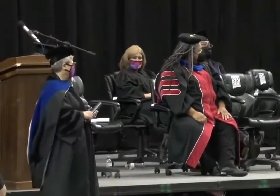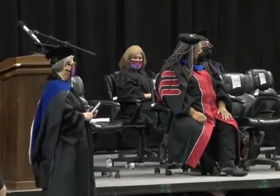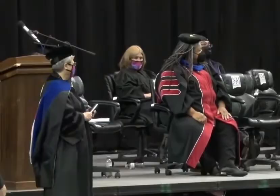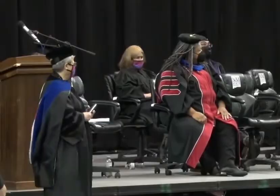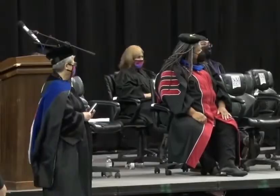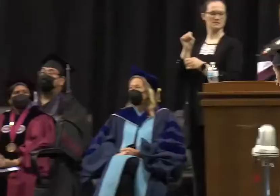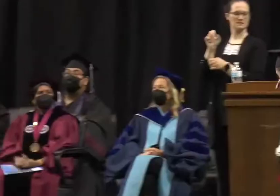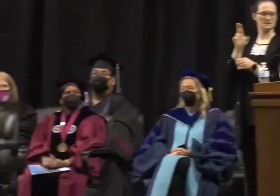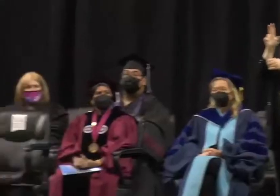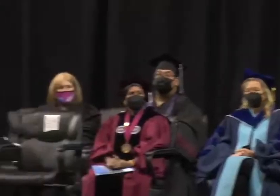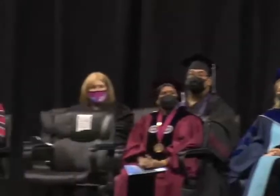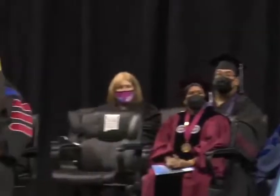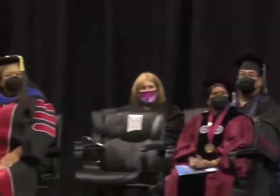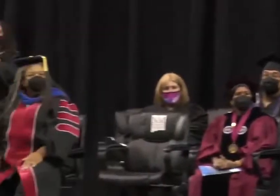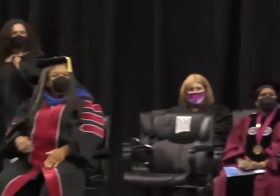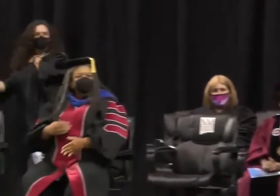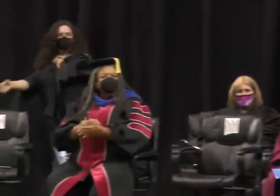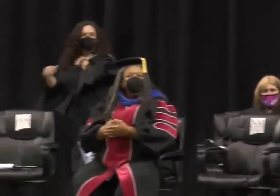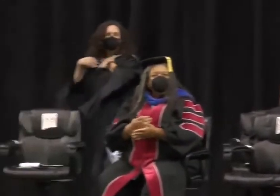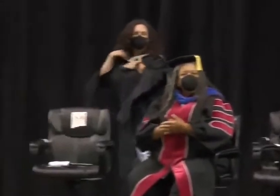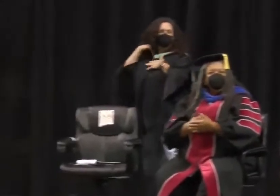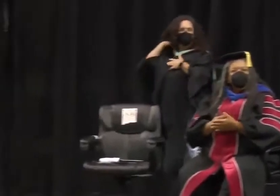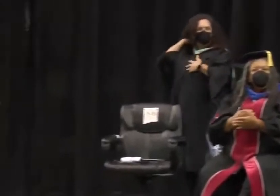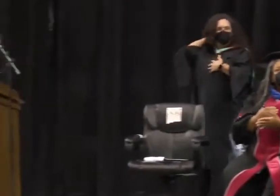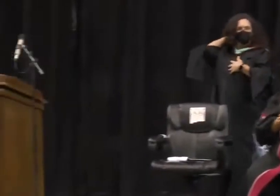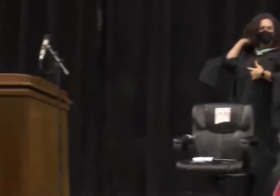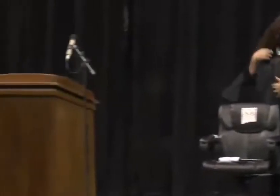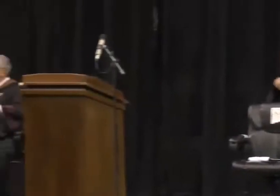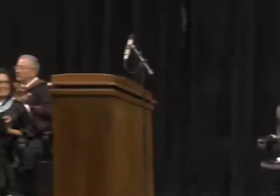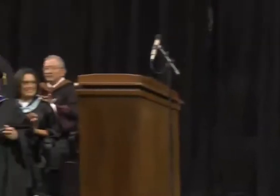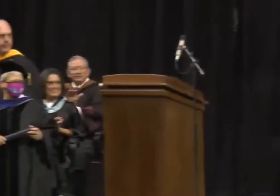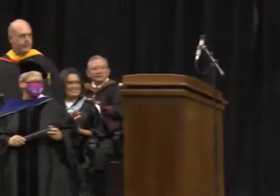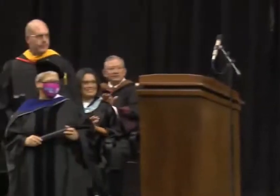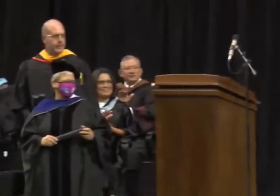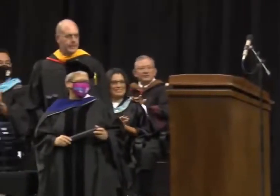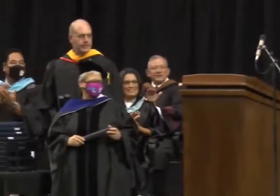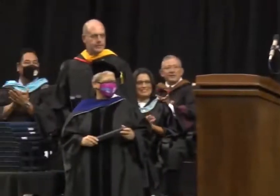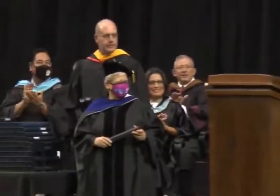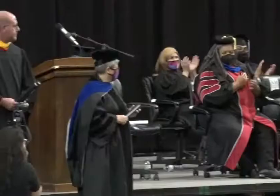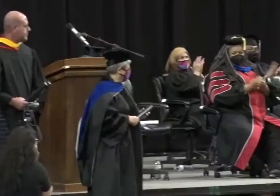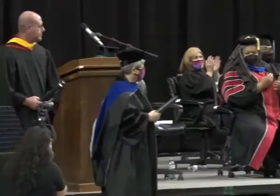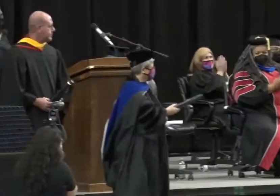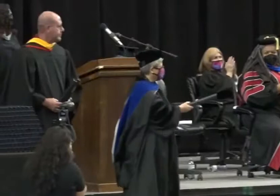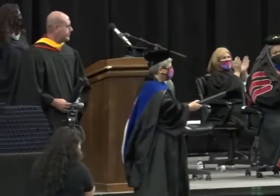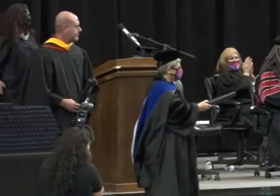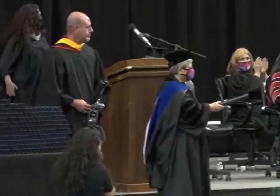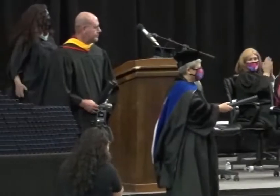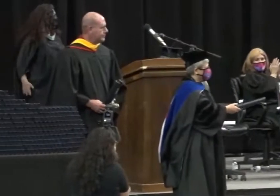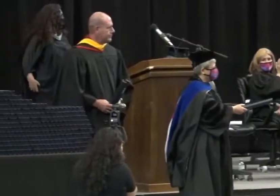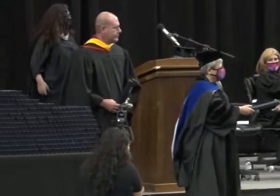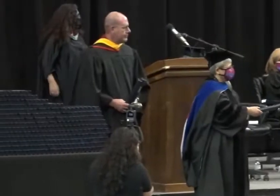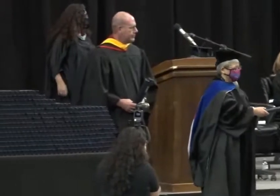Alex Michael Sutherland, Crimson Scholar, Meritorious Graduate.